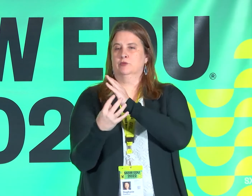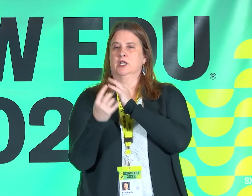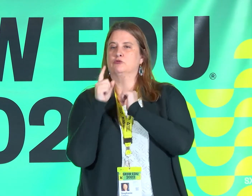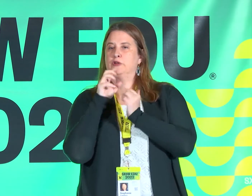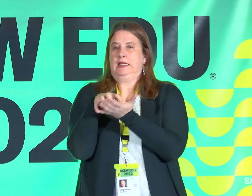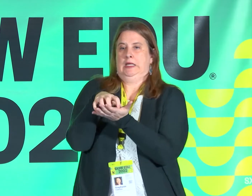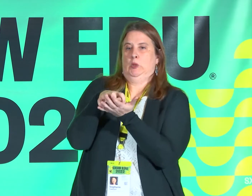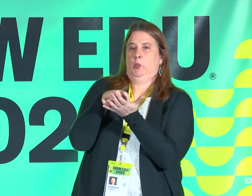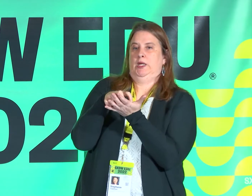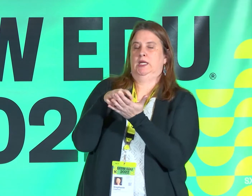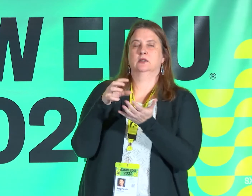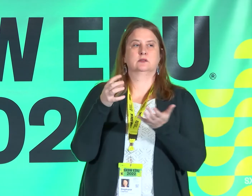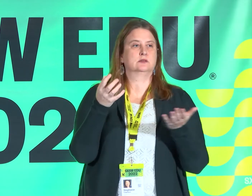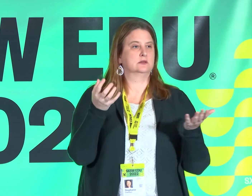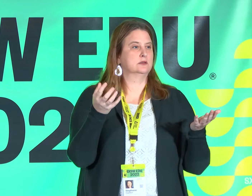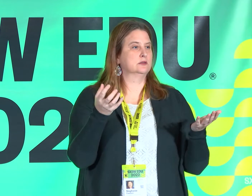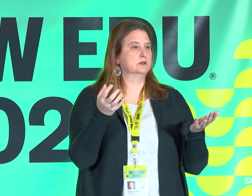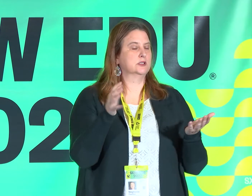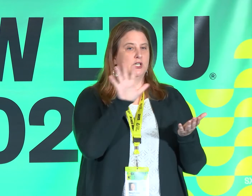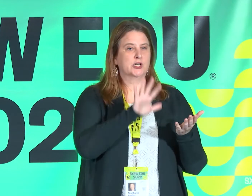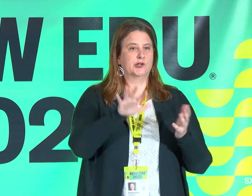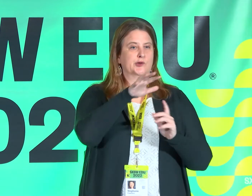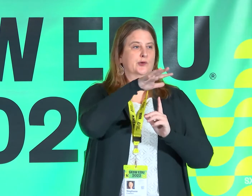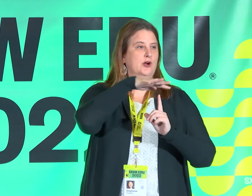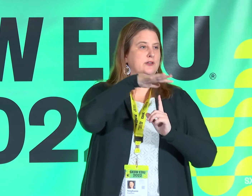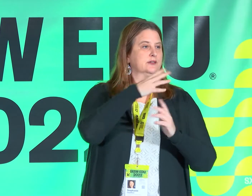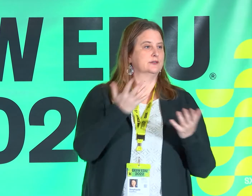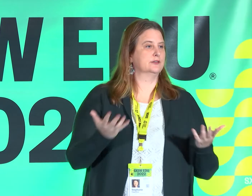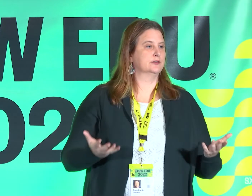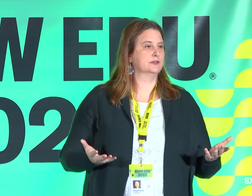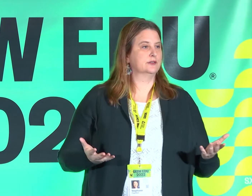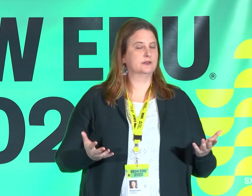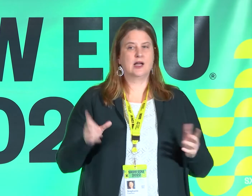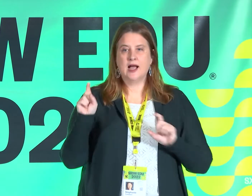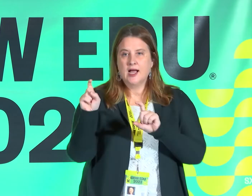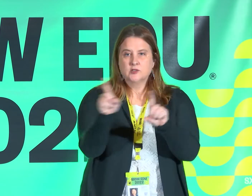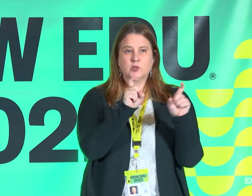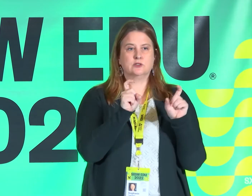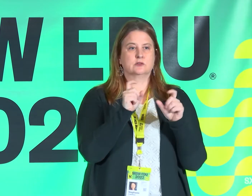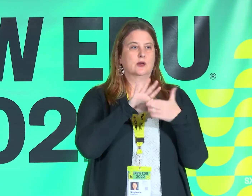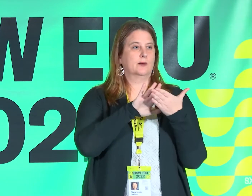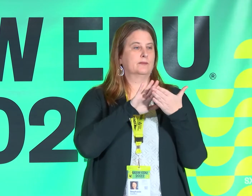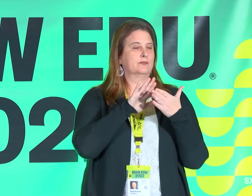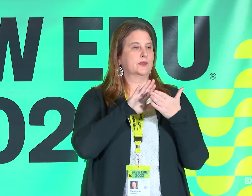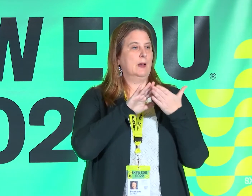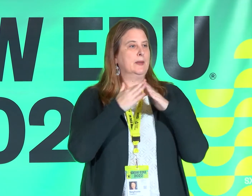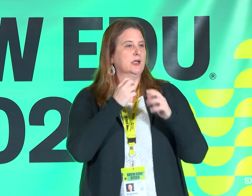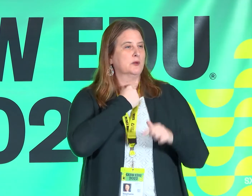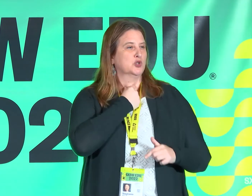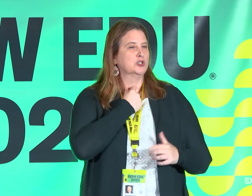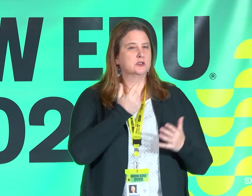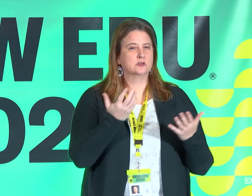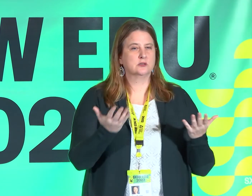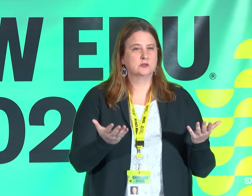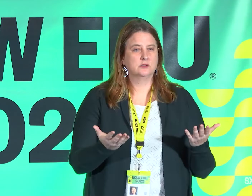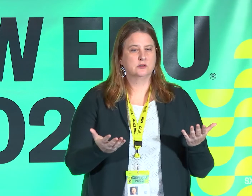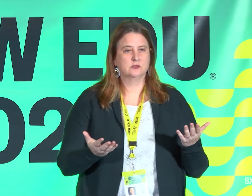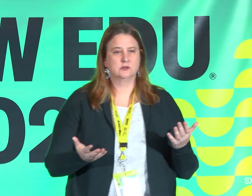these gaps are and where our weaknesses are in each of our contexts. Ask questions. Again,